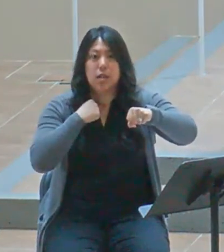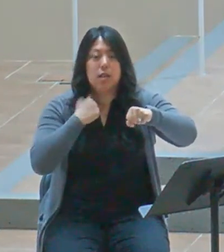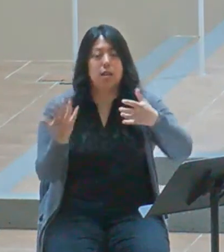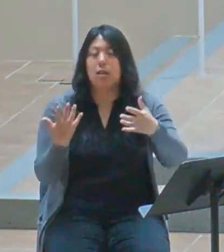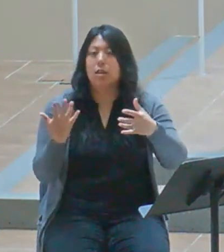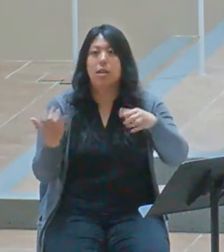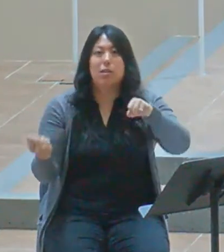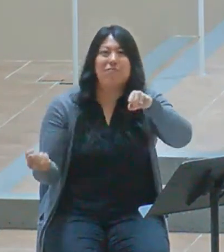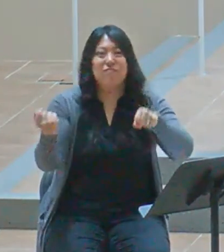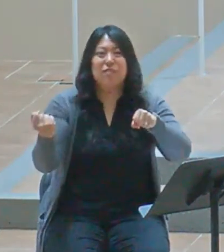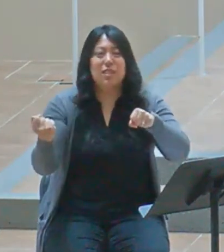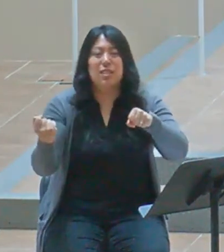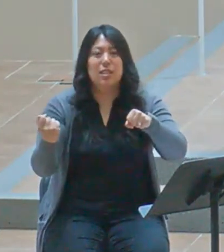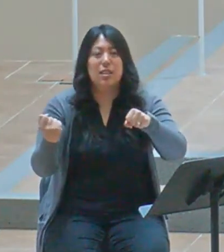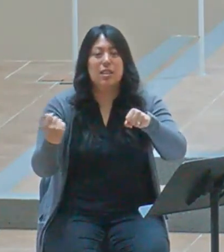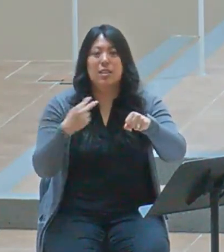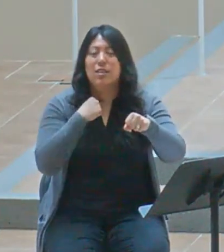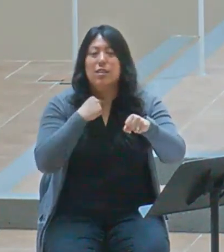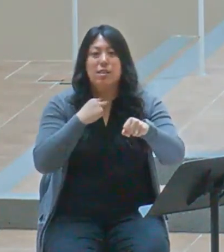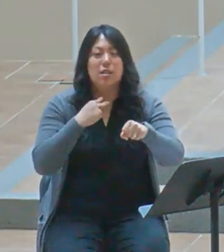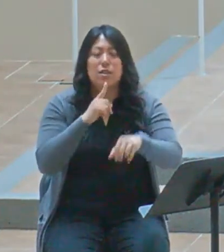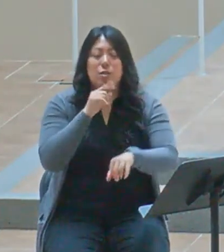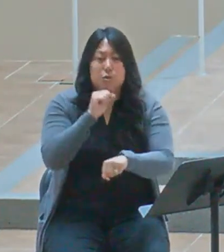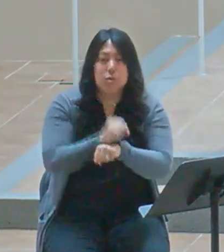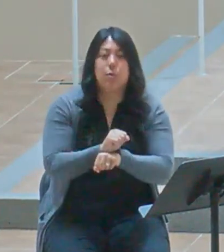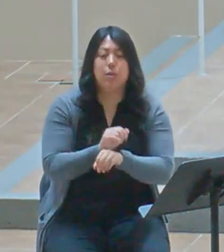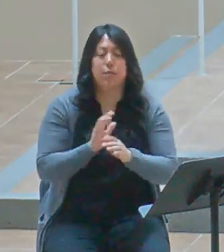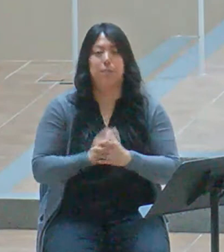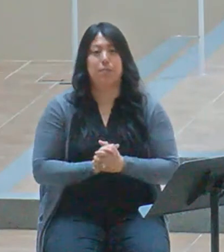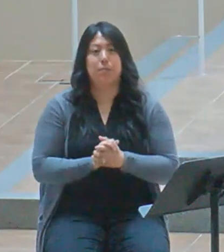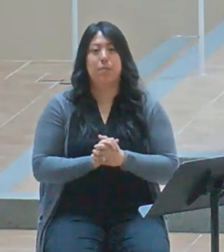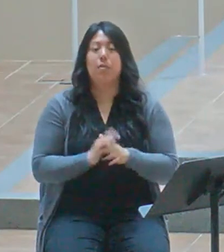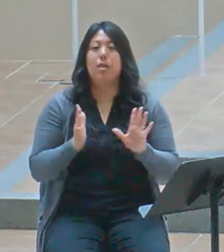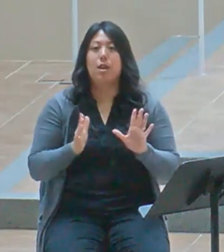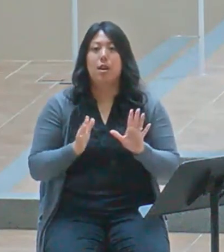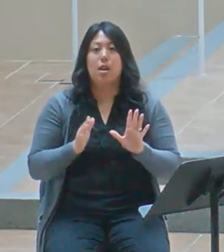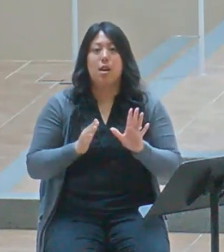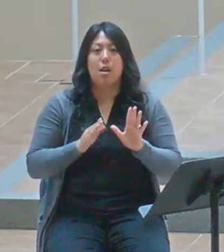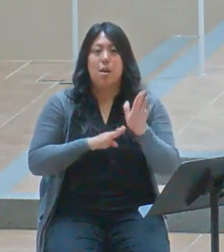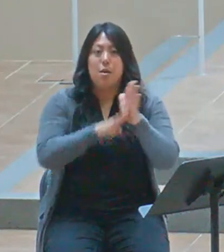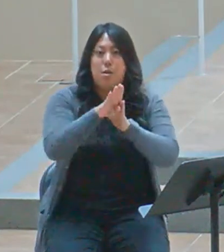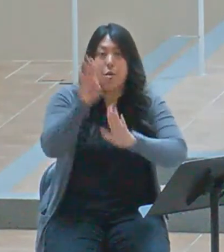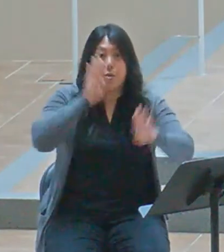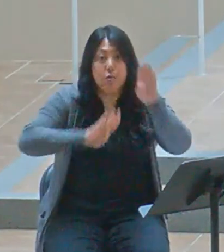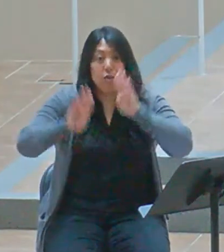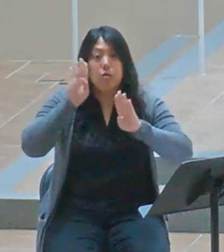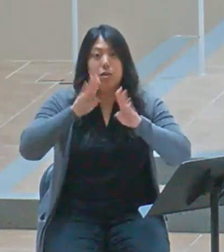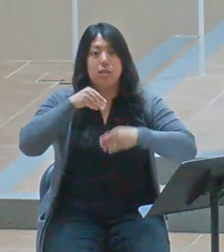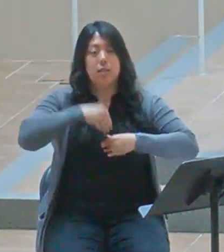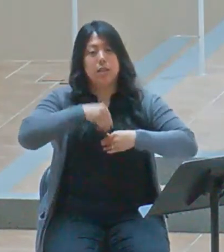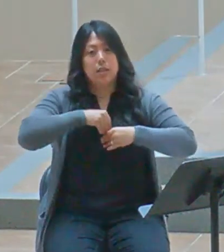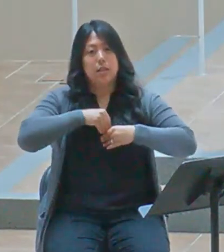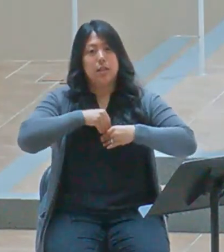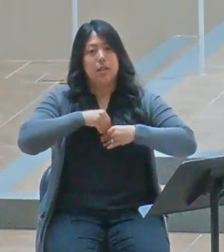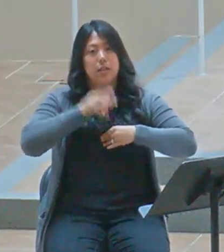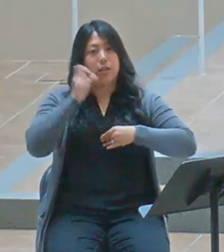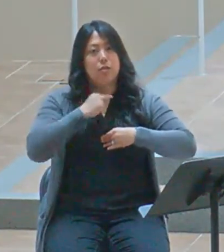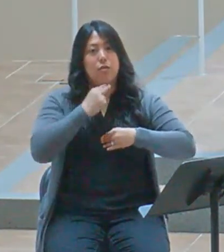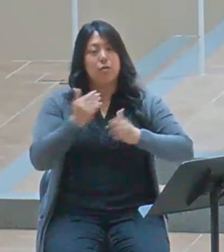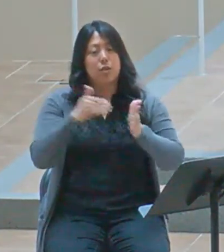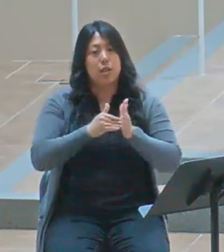they had to be at 150 torque pounds or something. Getting frustrated, that voice again, count your